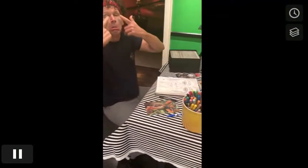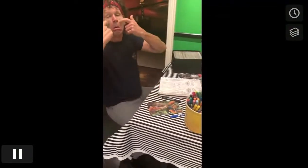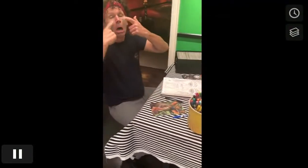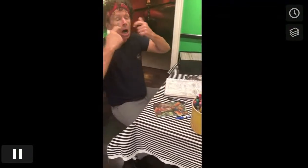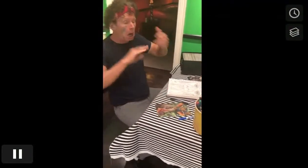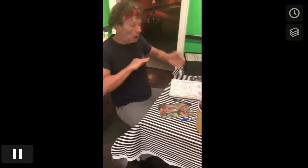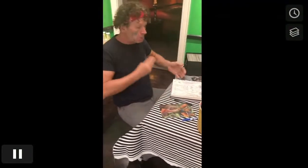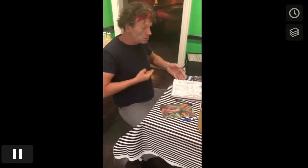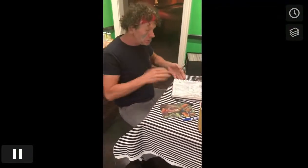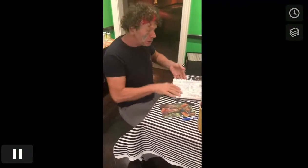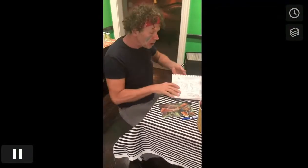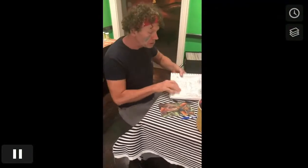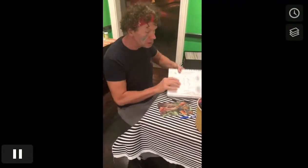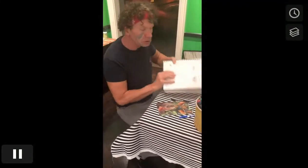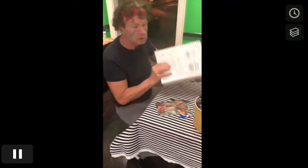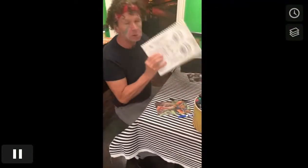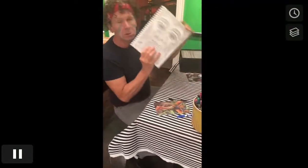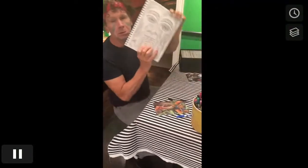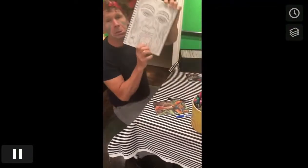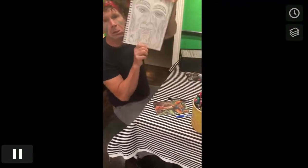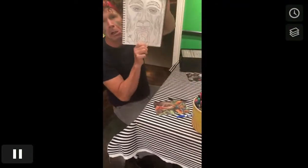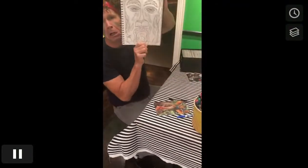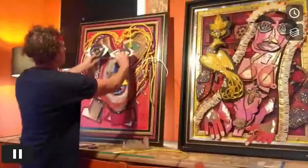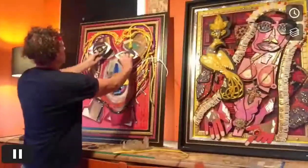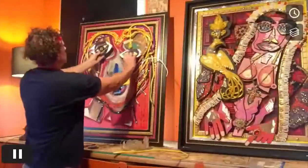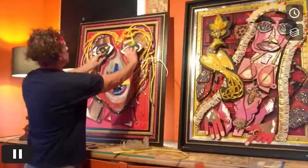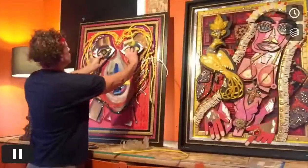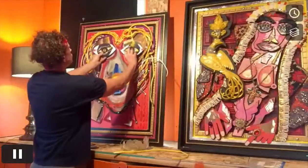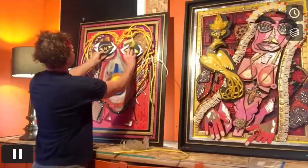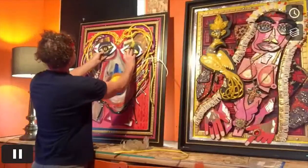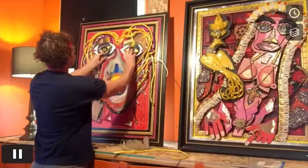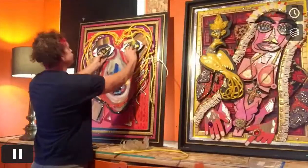Oh! I'm crying. I'm upset.